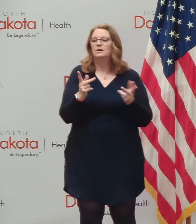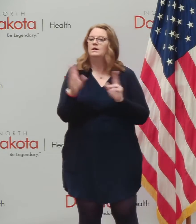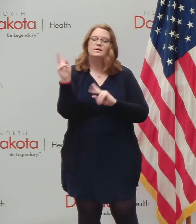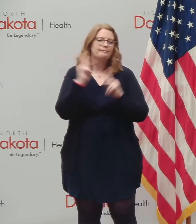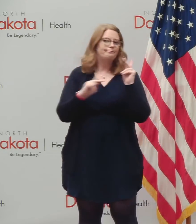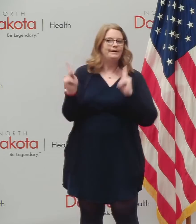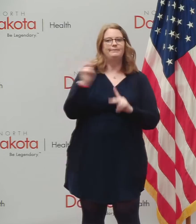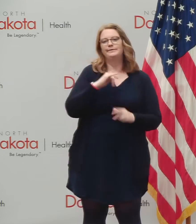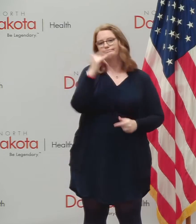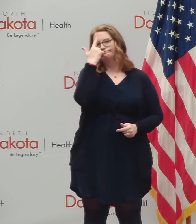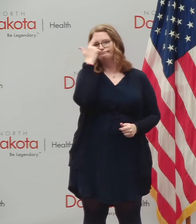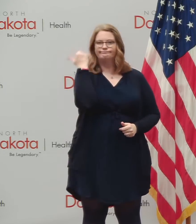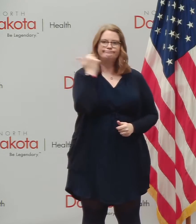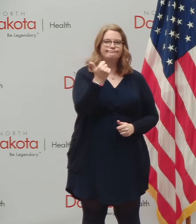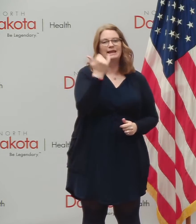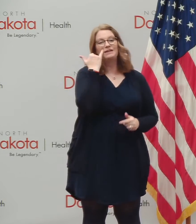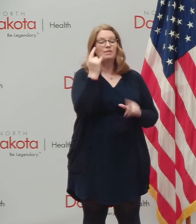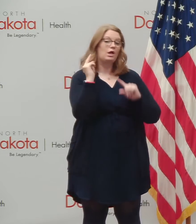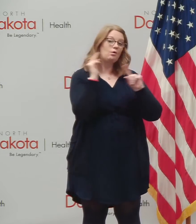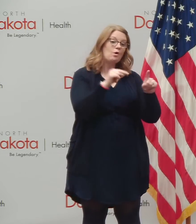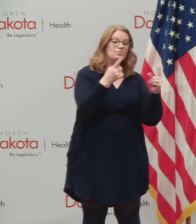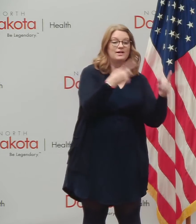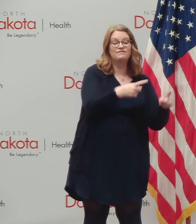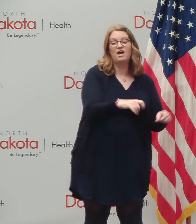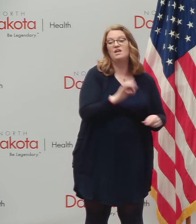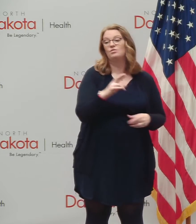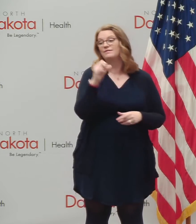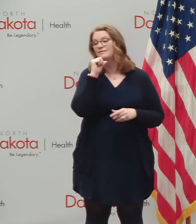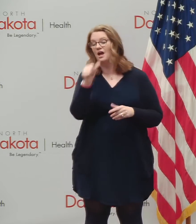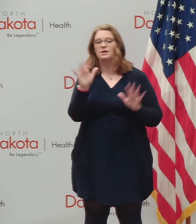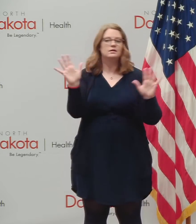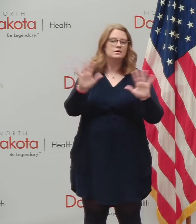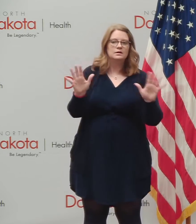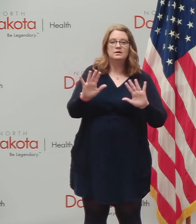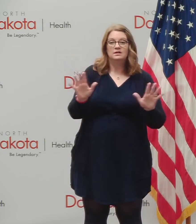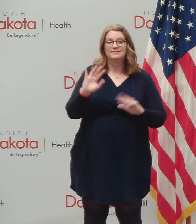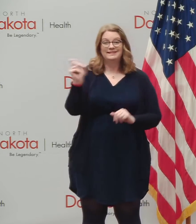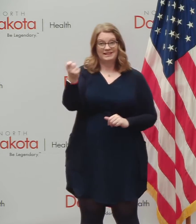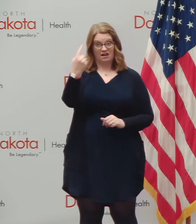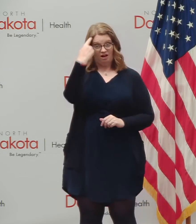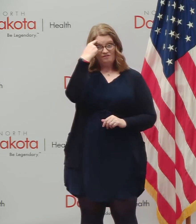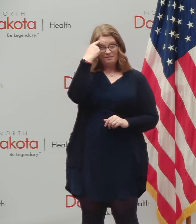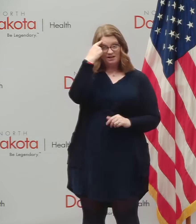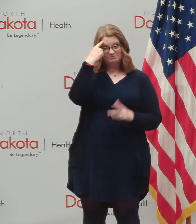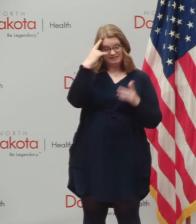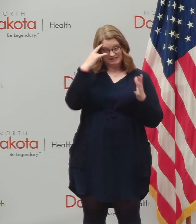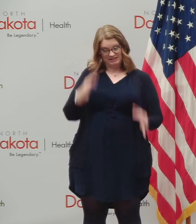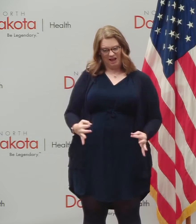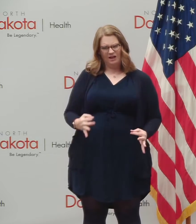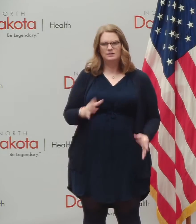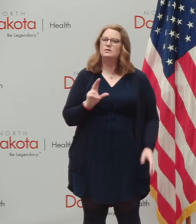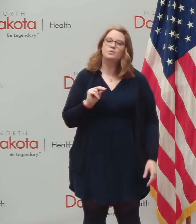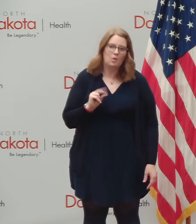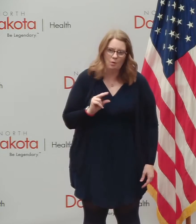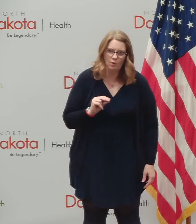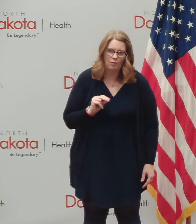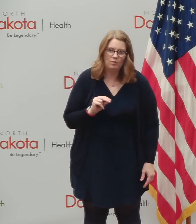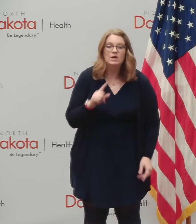they go to, whether they attend an event or whether they don't. Government is not in a position to be able to determine that. And so